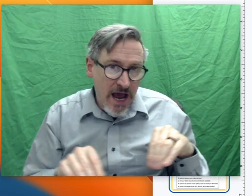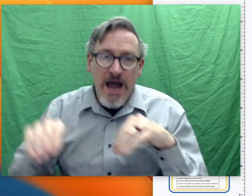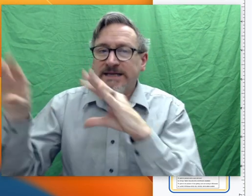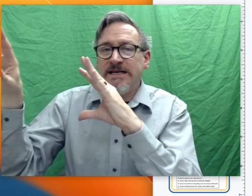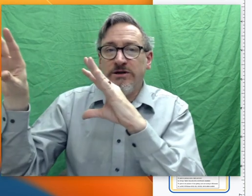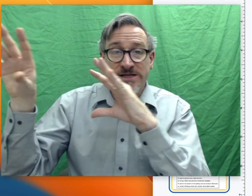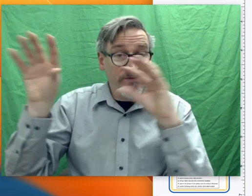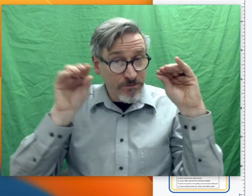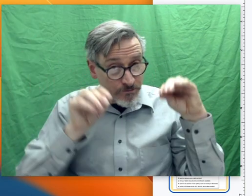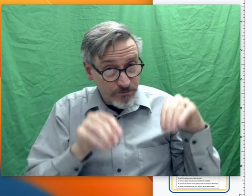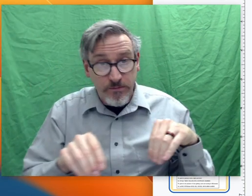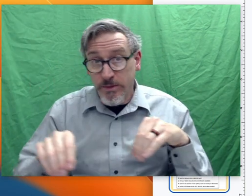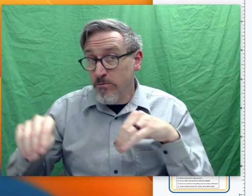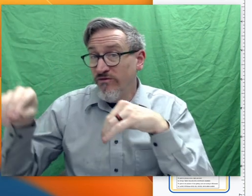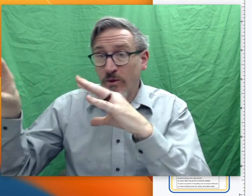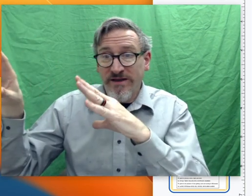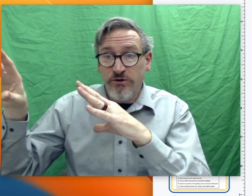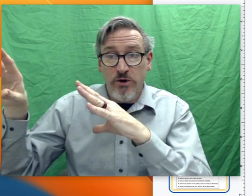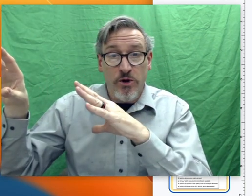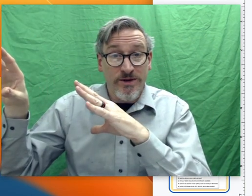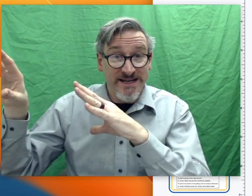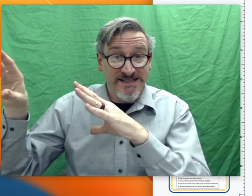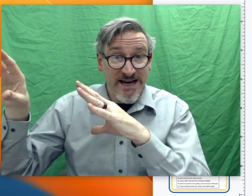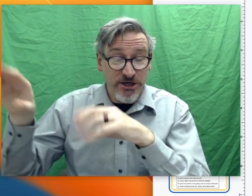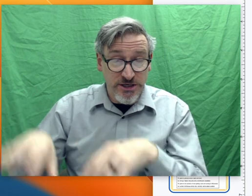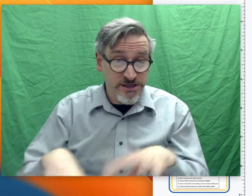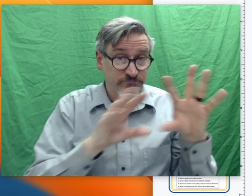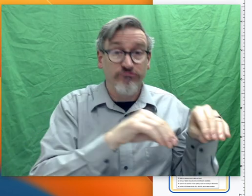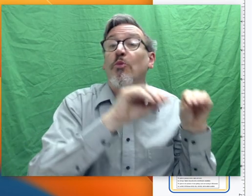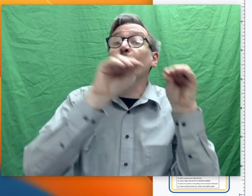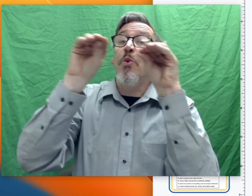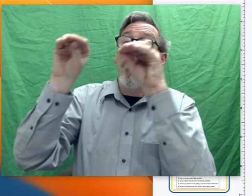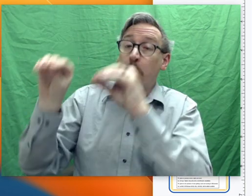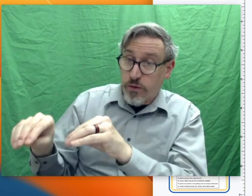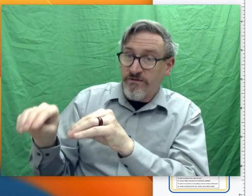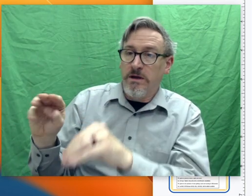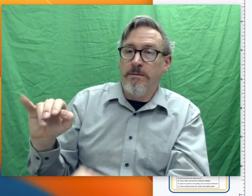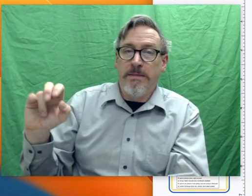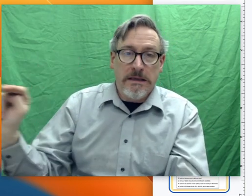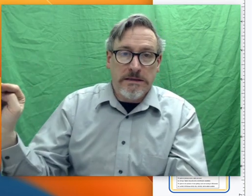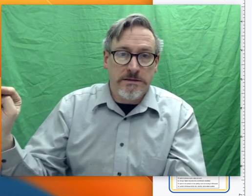And I tend to do this for move away if you don't know what the destination is.